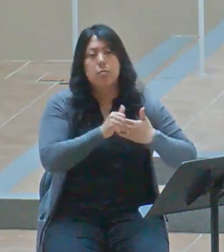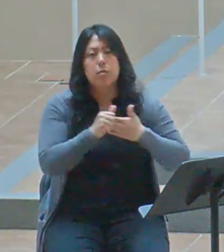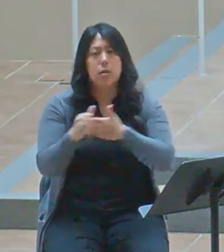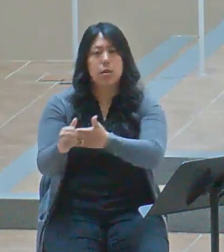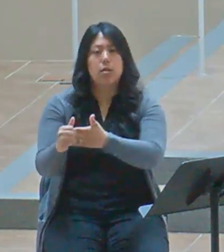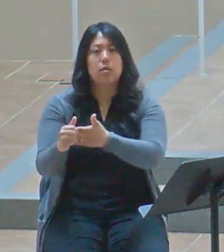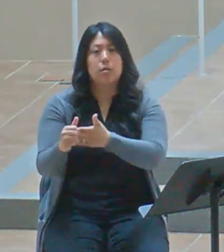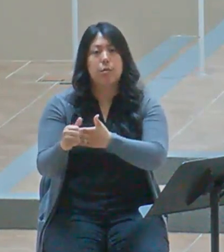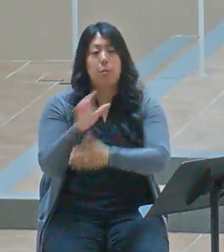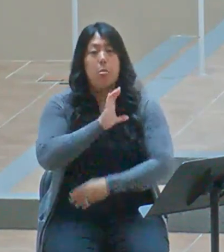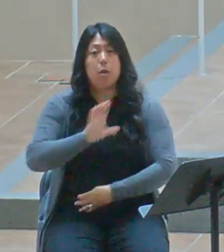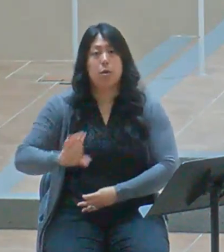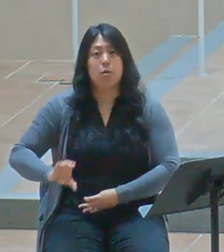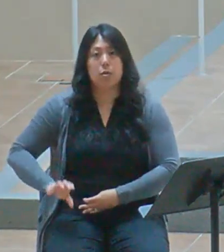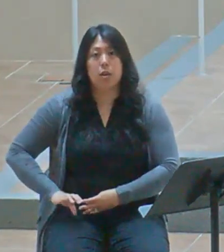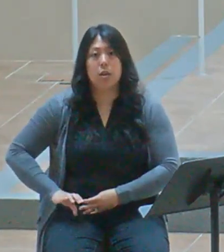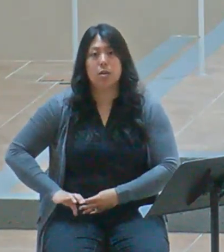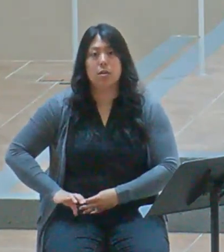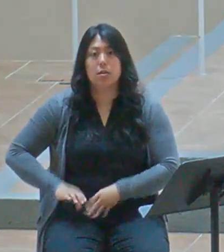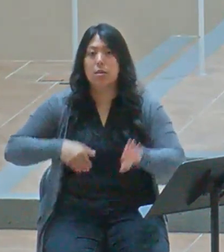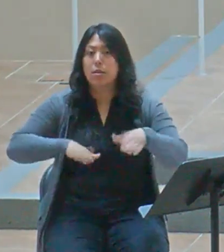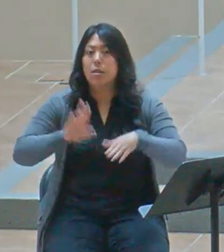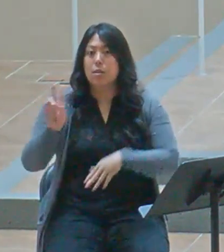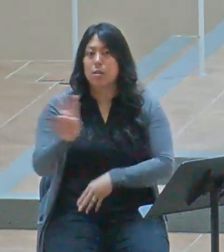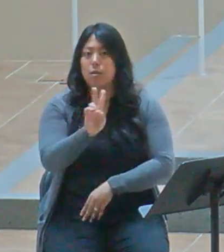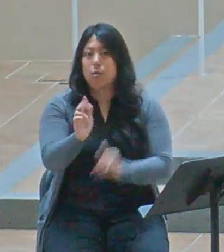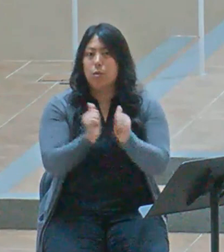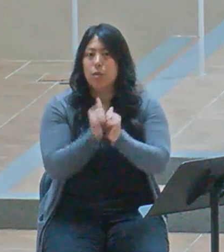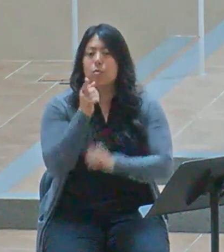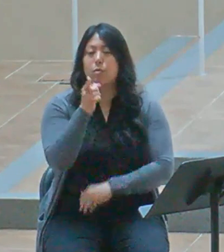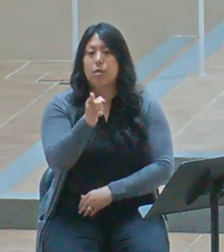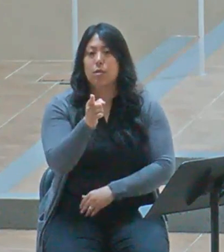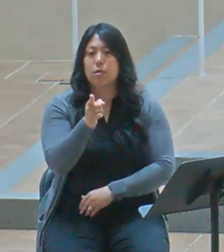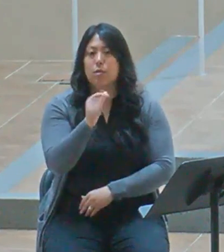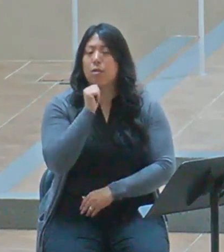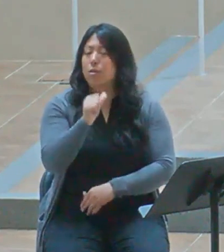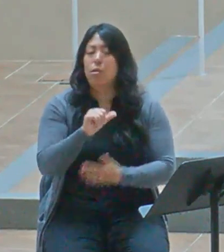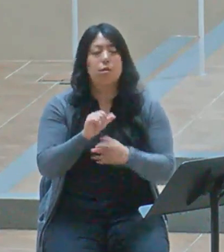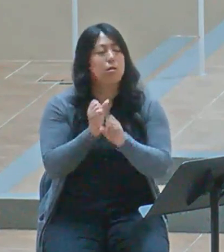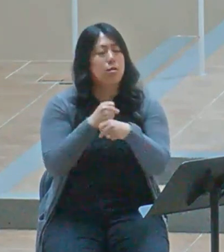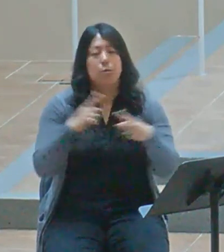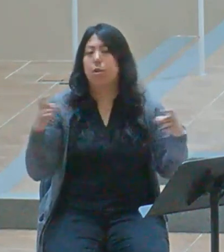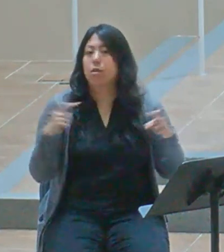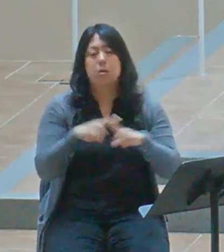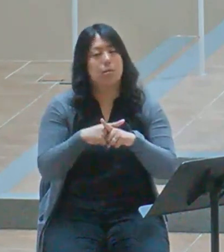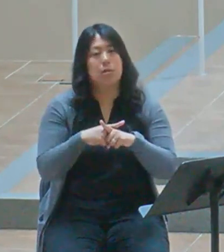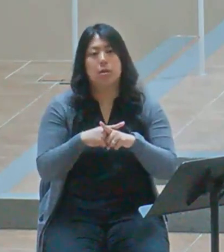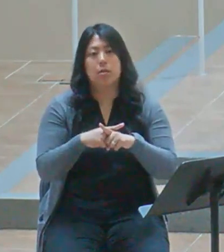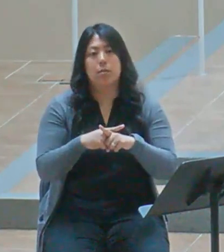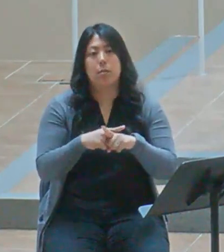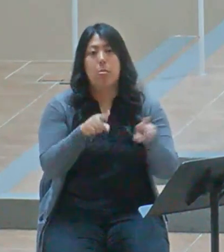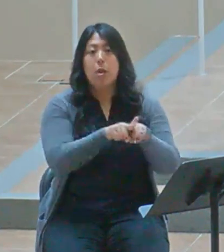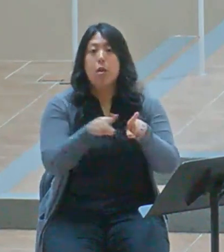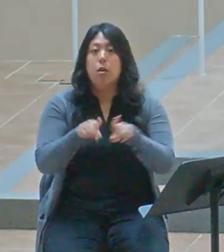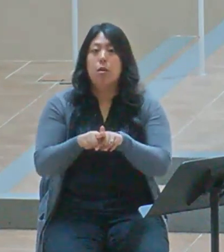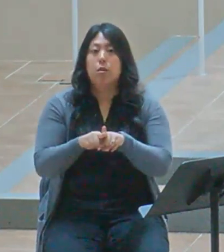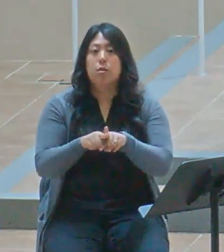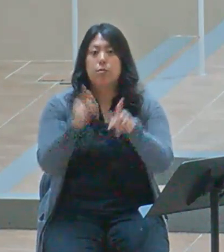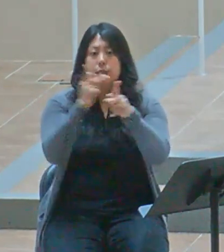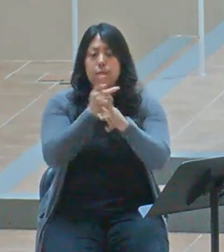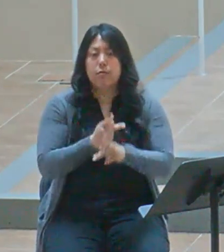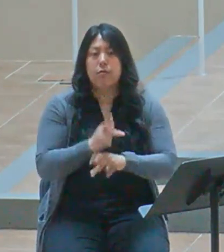you. Christ is walking with you. Don't overcomplicate it. And also find time